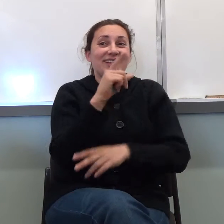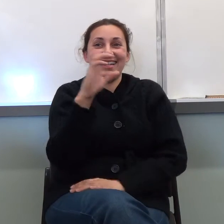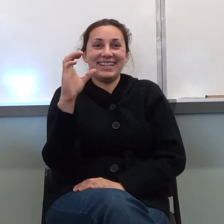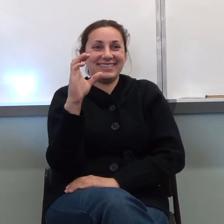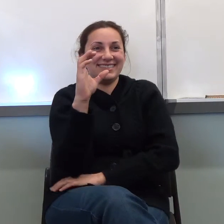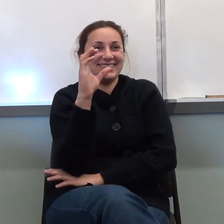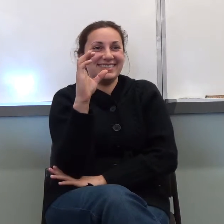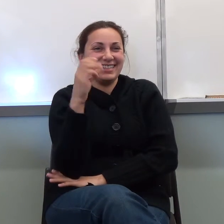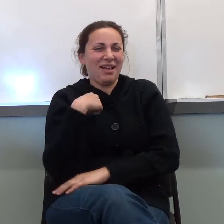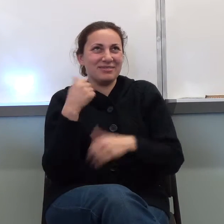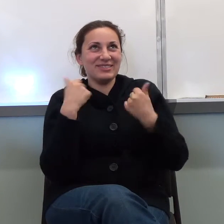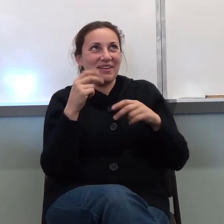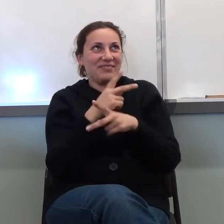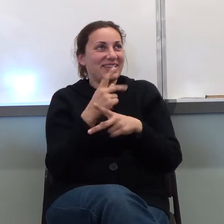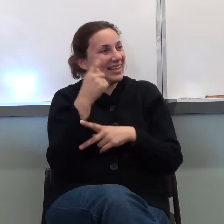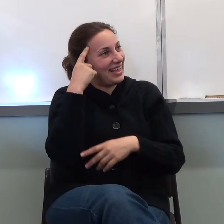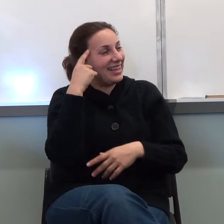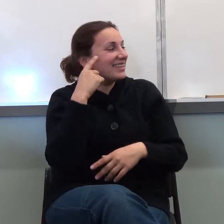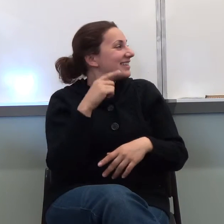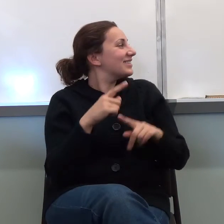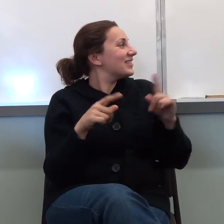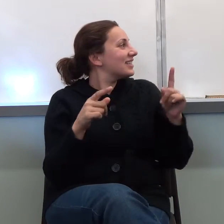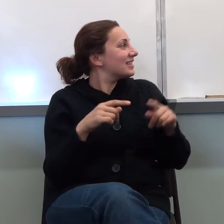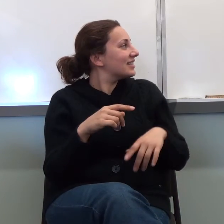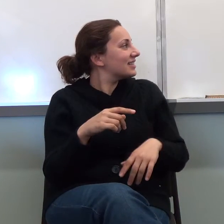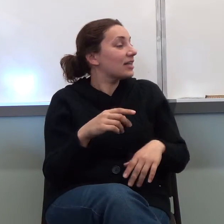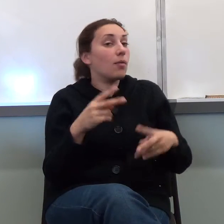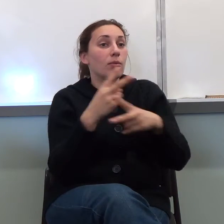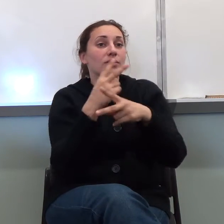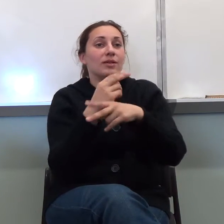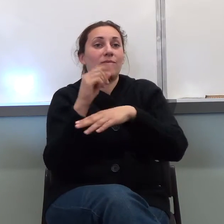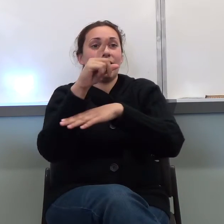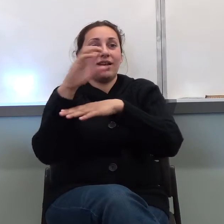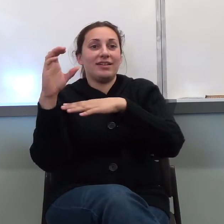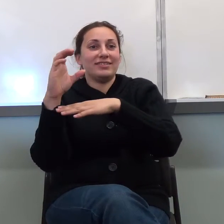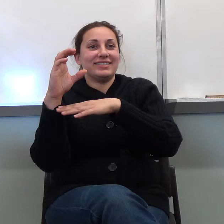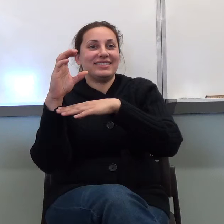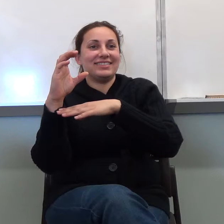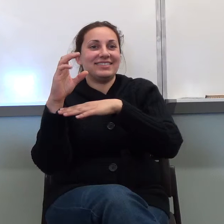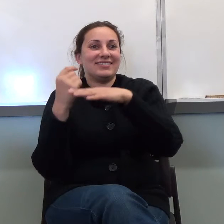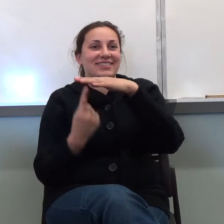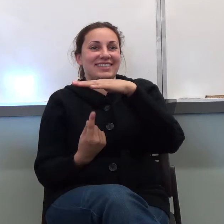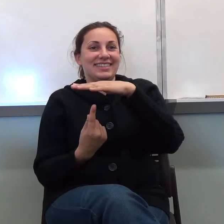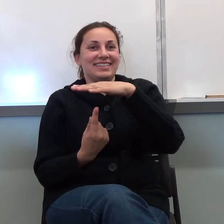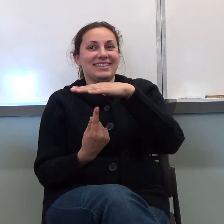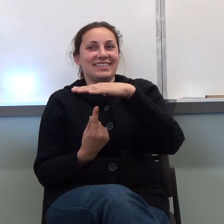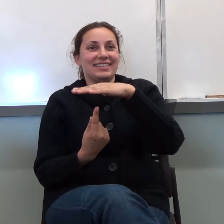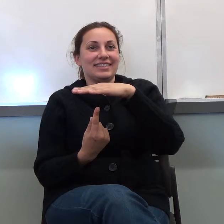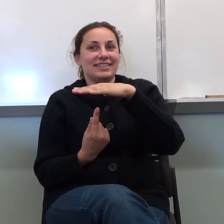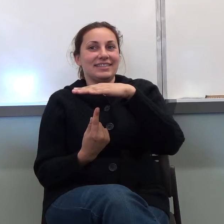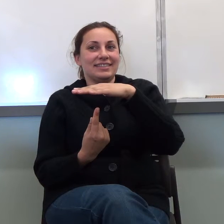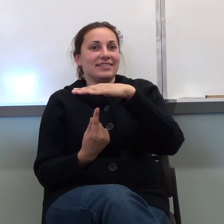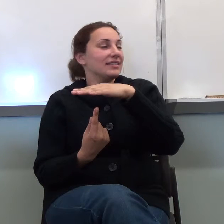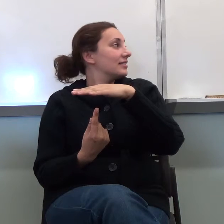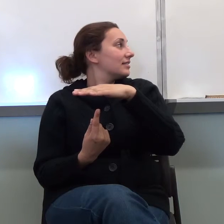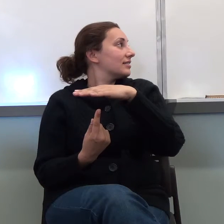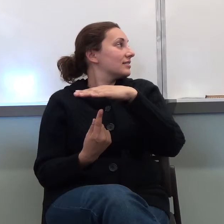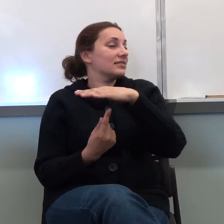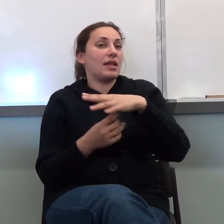100 over 1 if we want. But again, we're multiplying with a mixed number, which is not nice to do. So